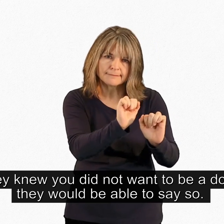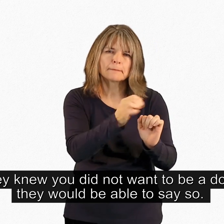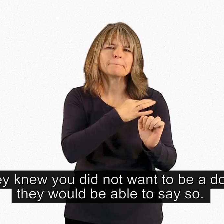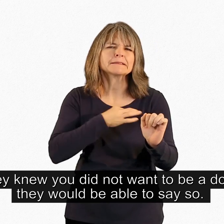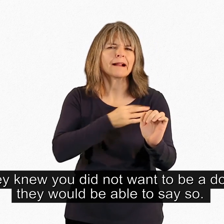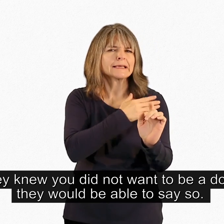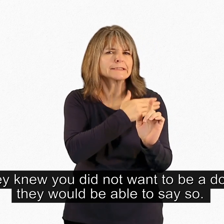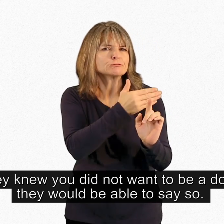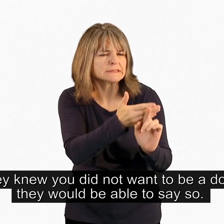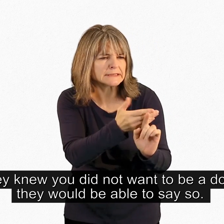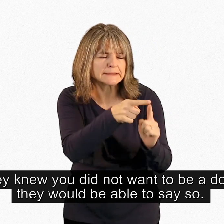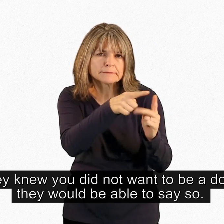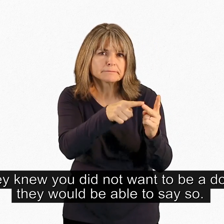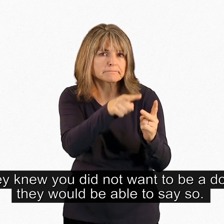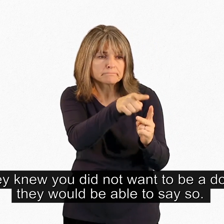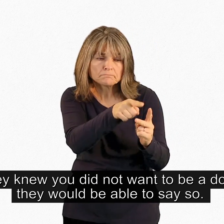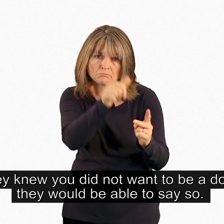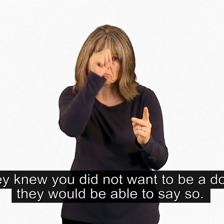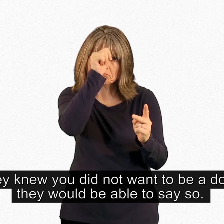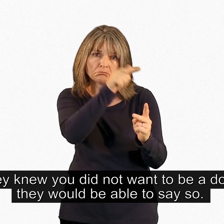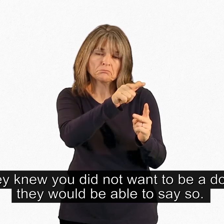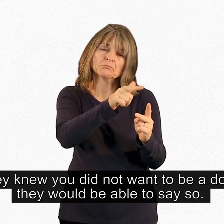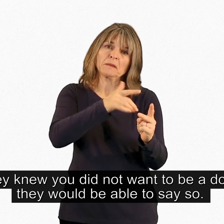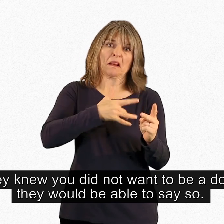If they knew you did not want to be a donor, they would be able to say so